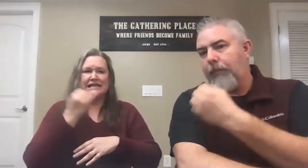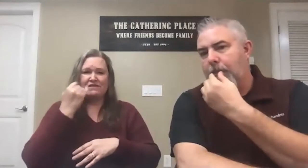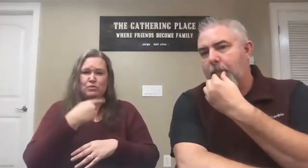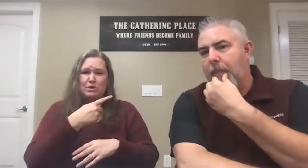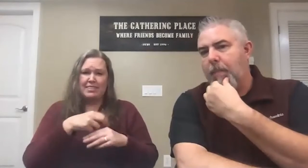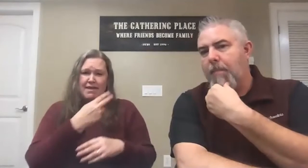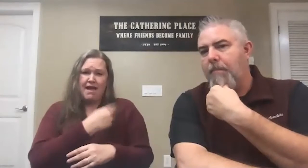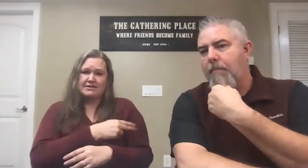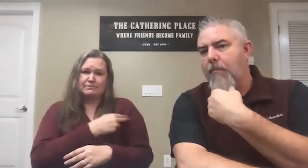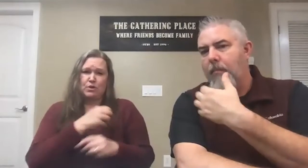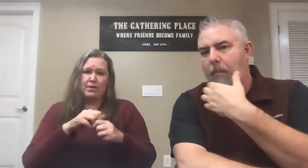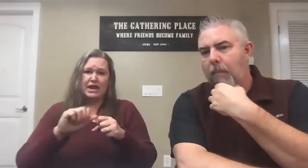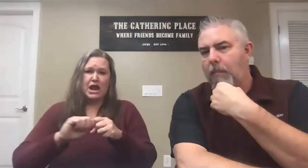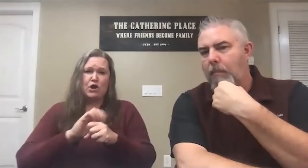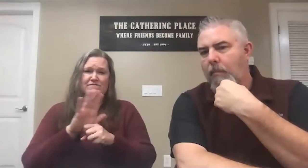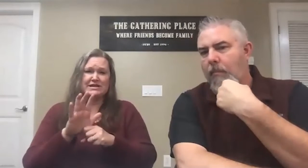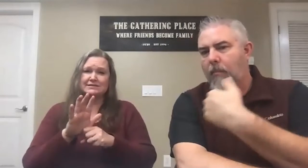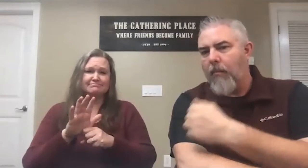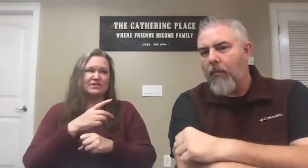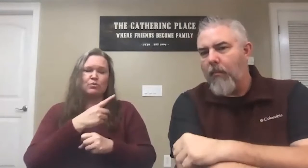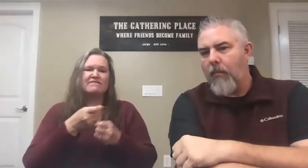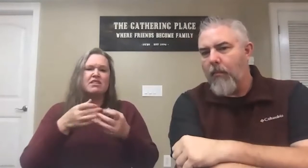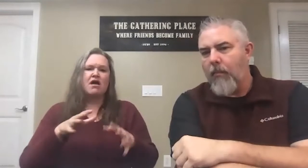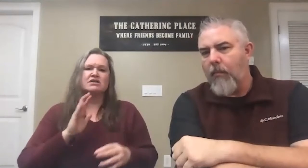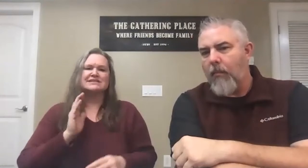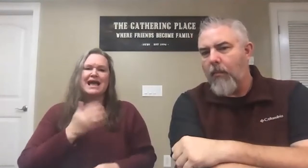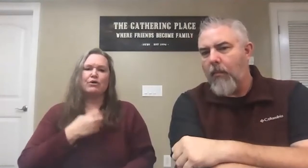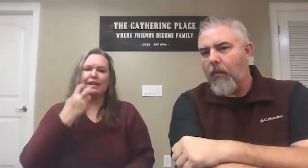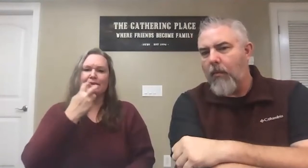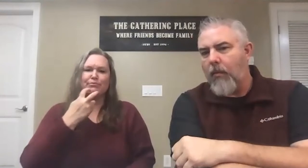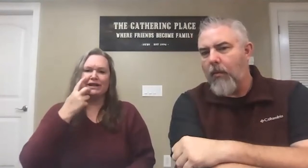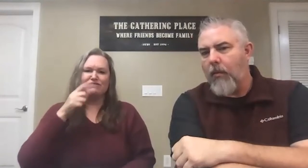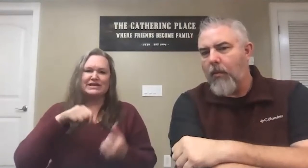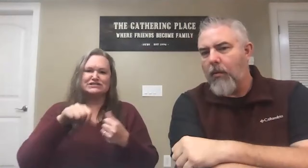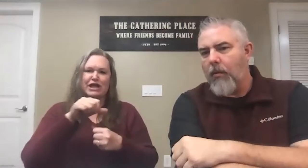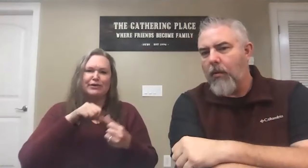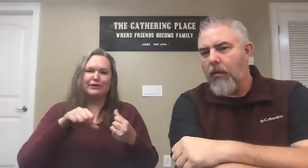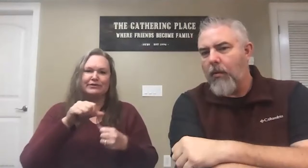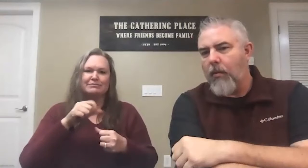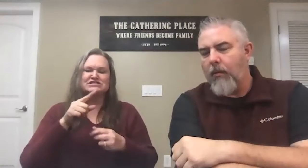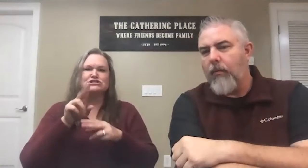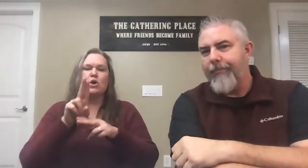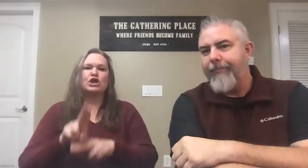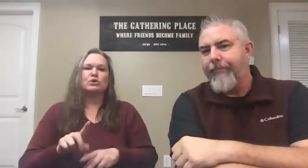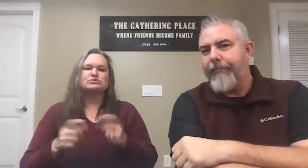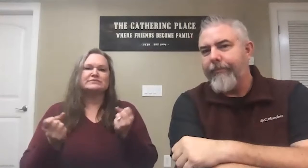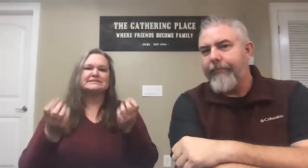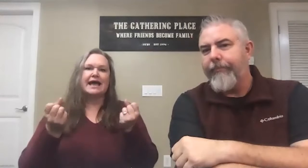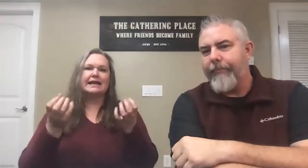day. If we were in a hospital, during COVID, we lost our lip reading for each other. We're so